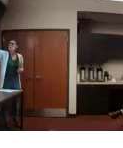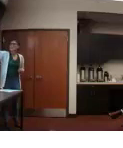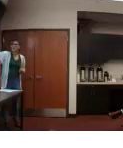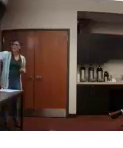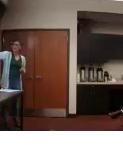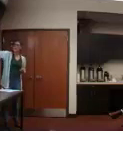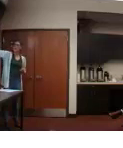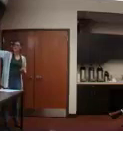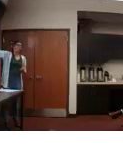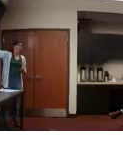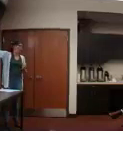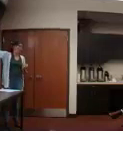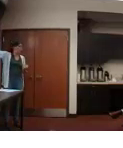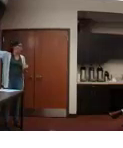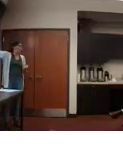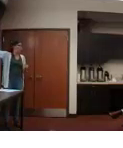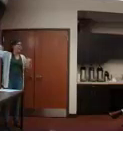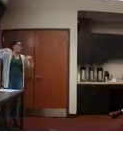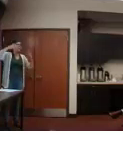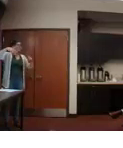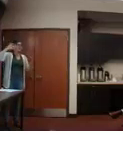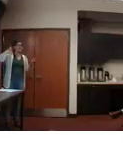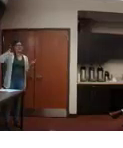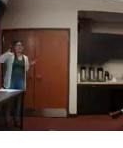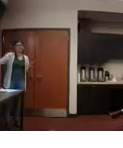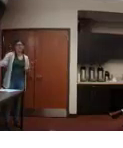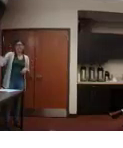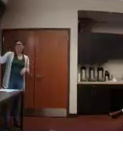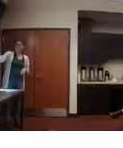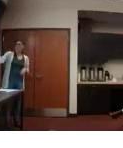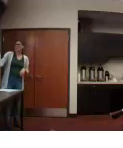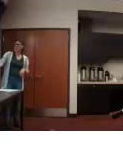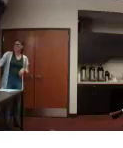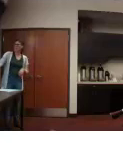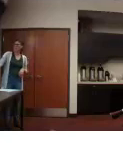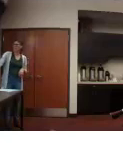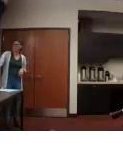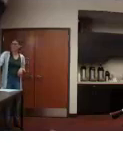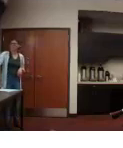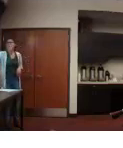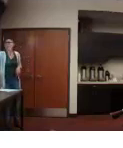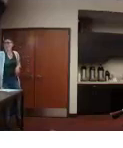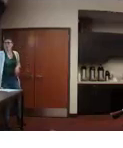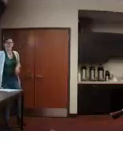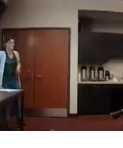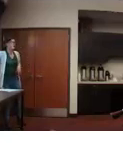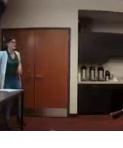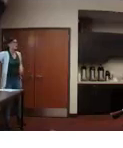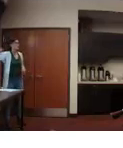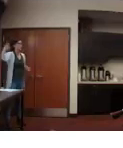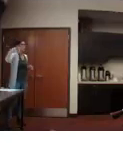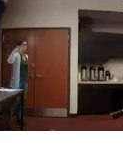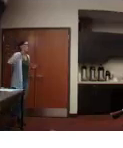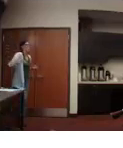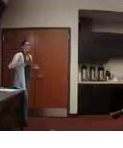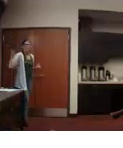explicit. And then the first mention of the balloon man again has to be explicit. And the balloon man keeps being explicit just because the he that's